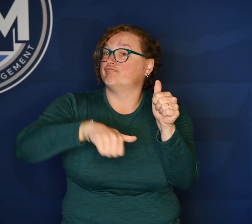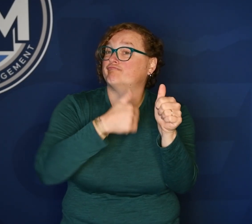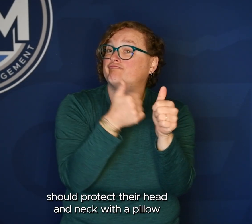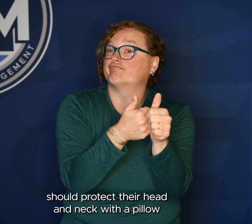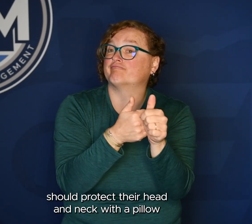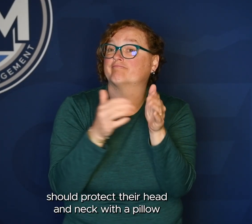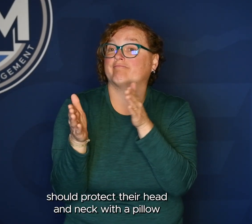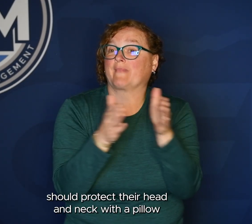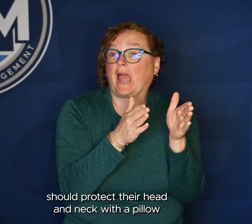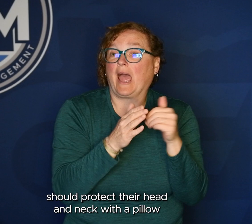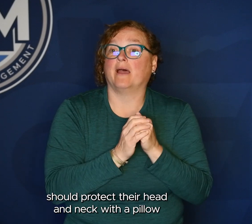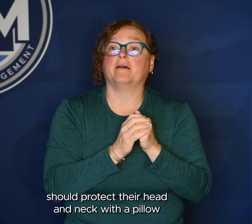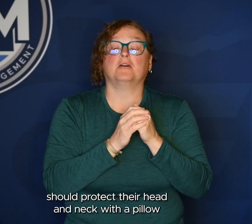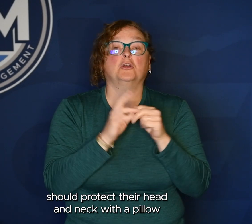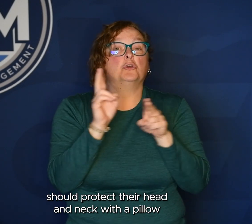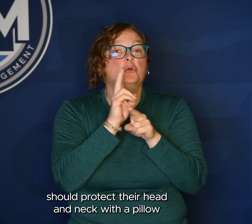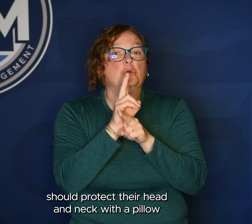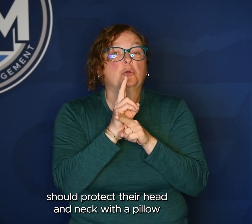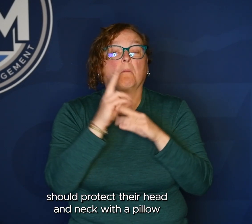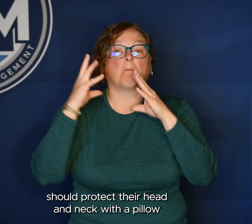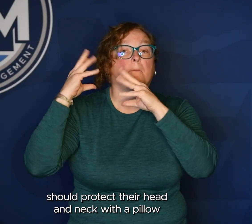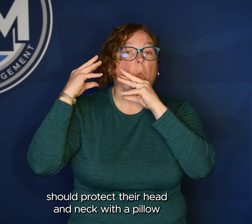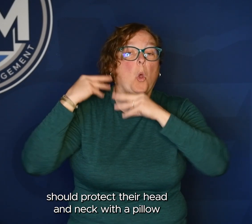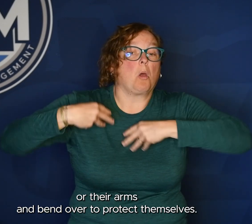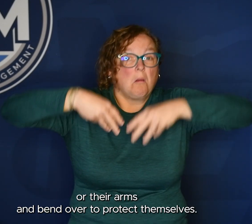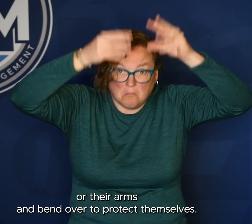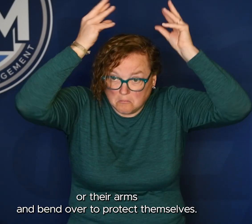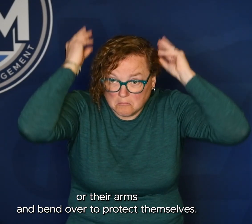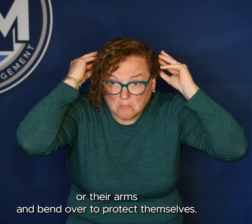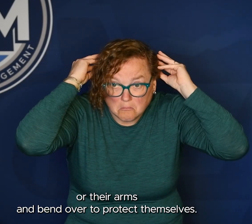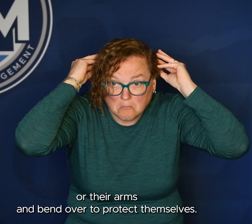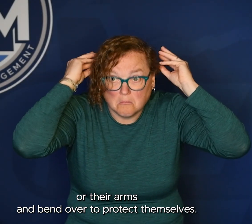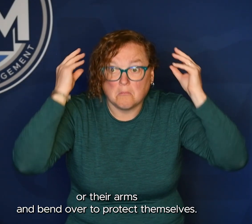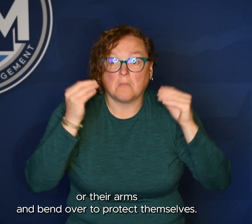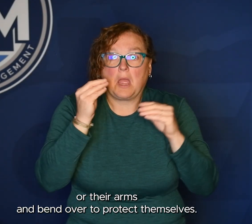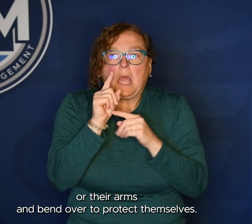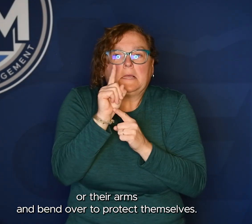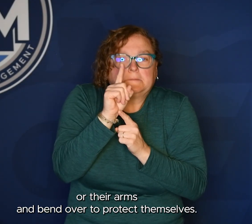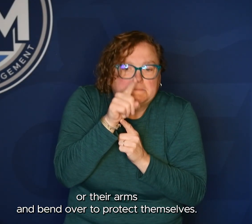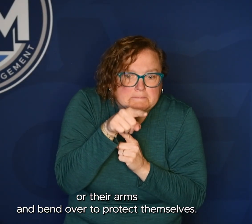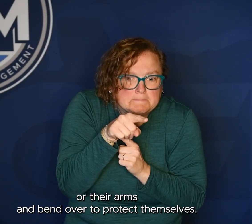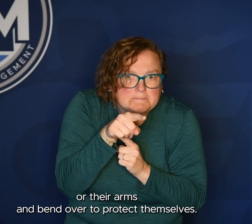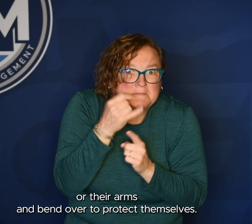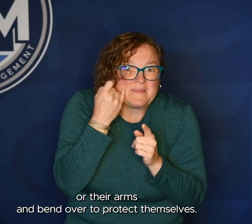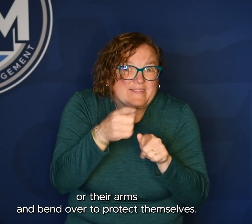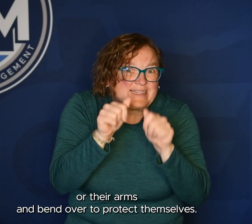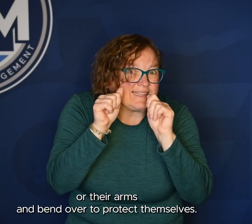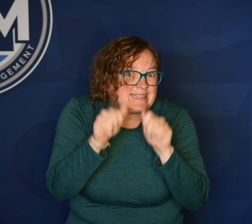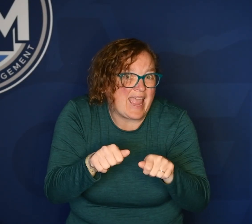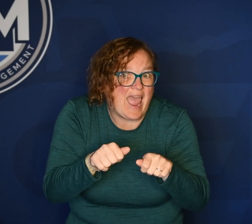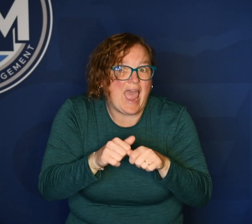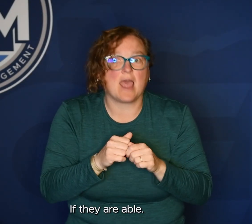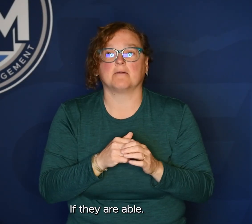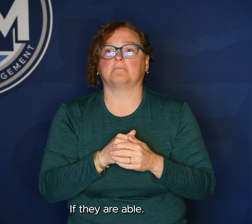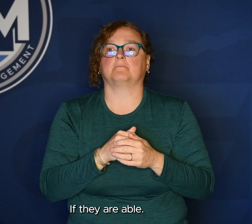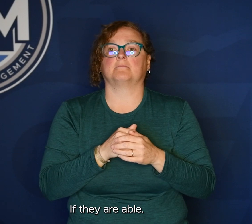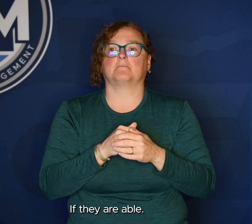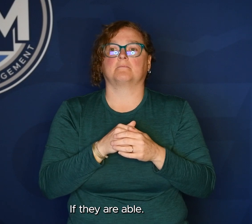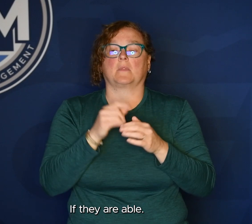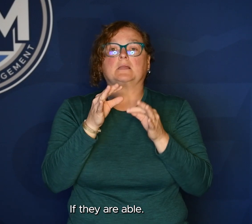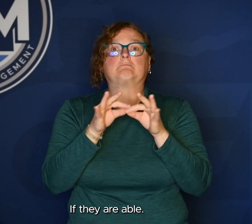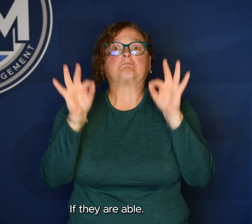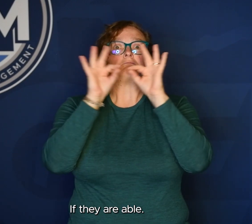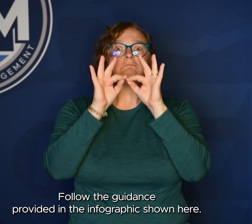on should protect their head and neck with a pillow or their arms and bend over to protect themselves, if they are